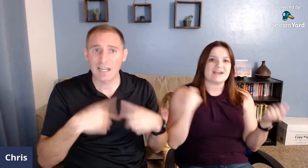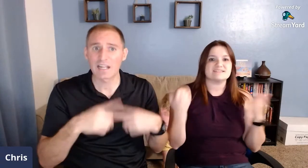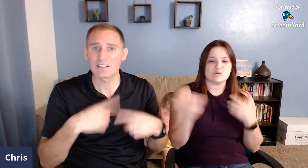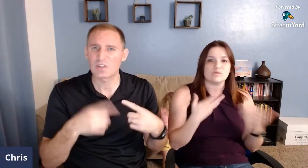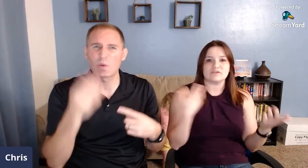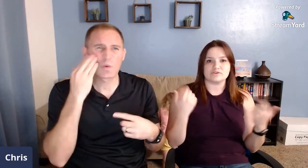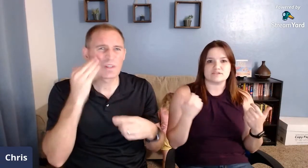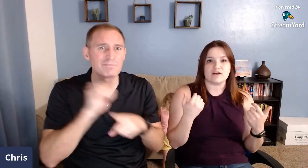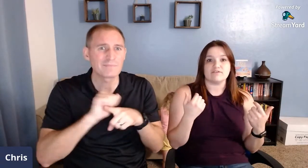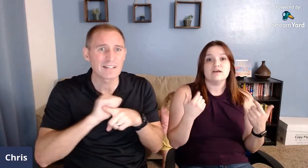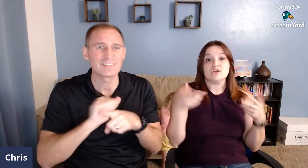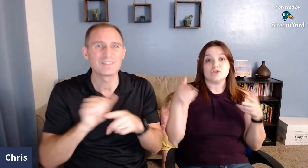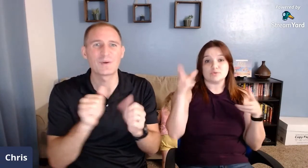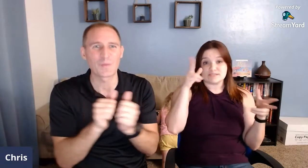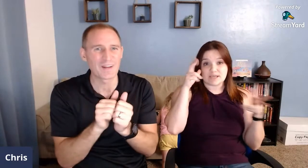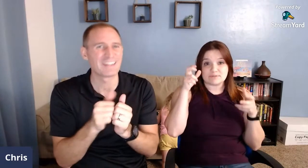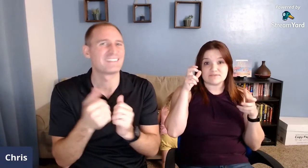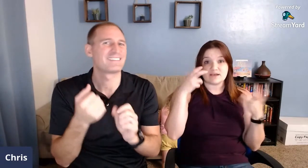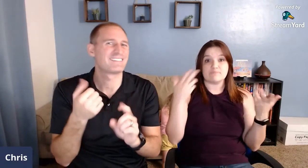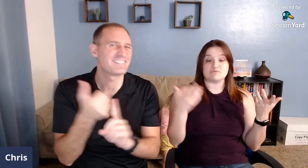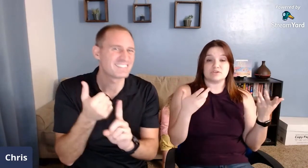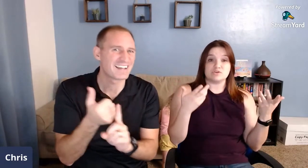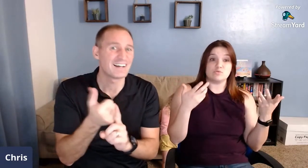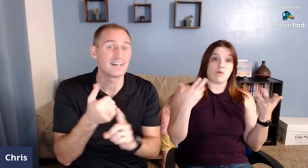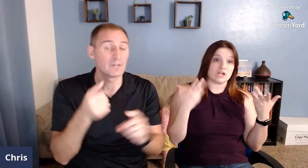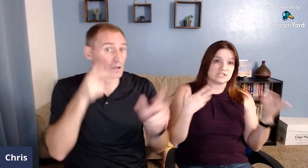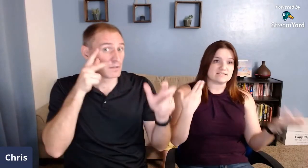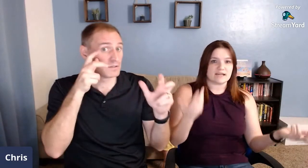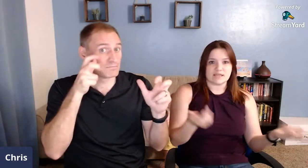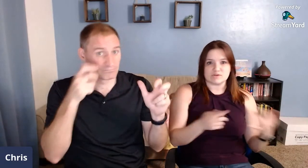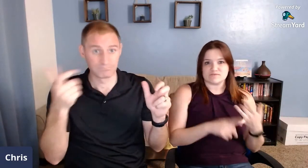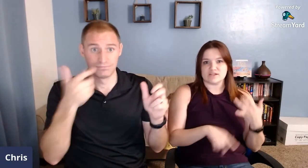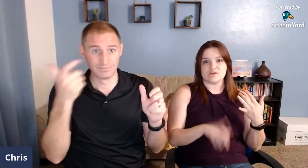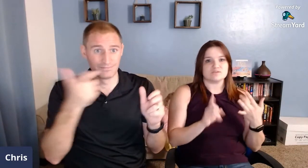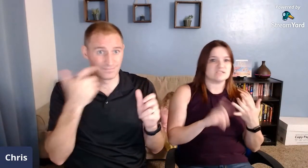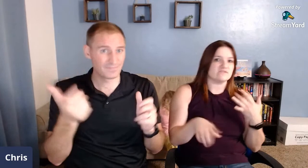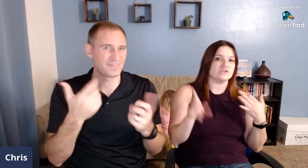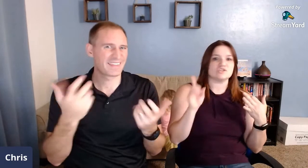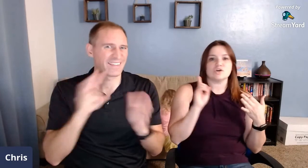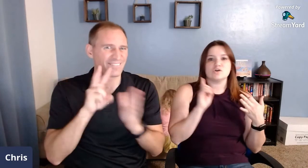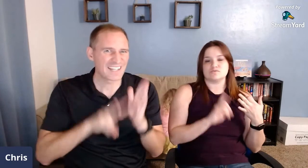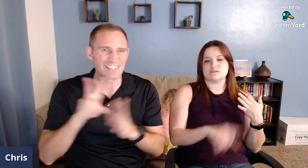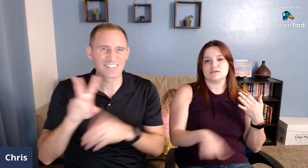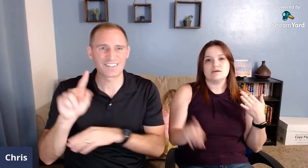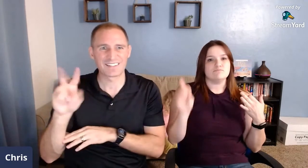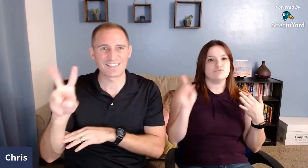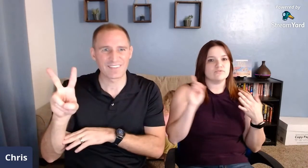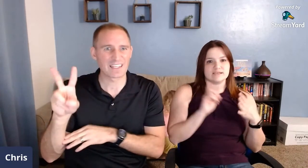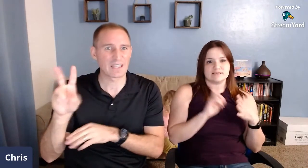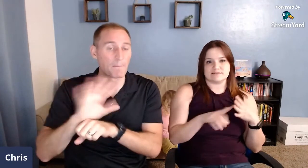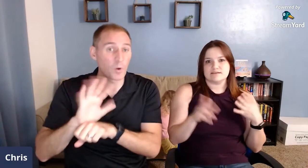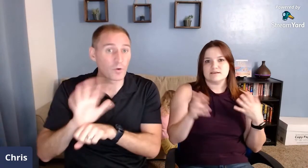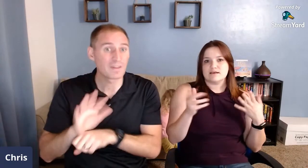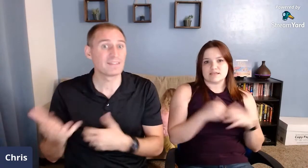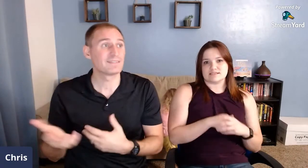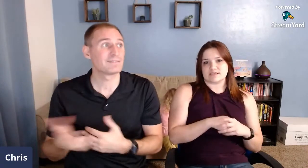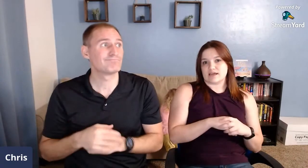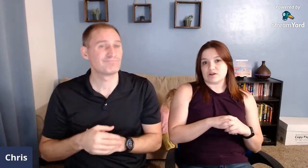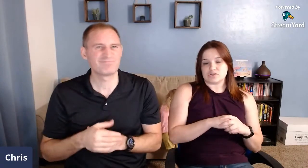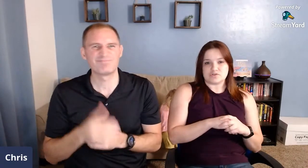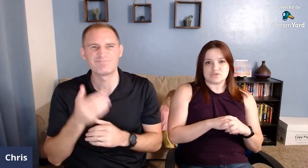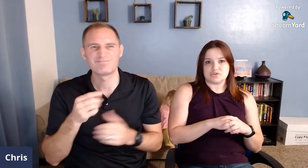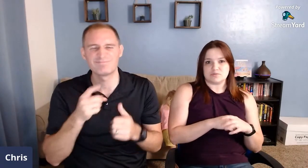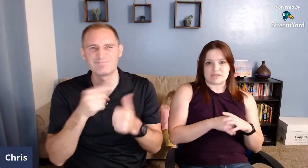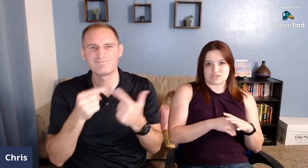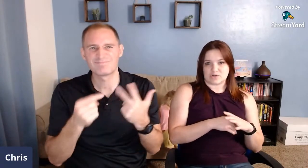you're practicing with yourself. Your receptive comes with you watching sign language videos, TV shows, movies, things like